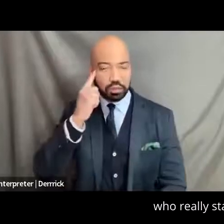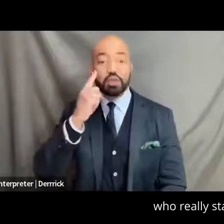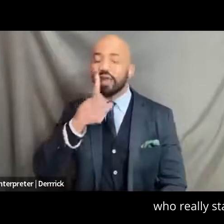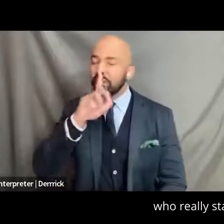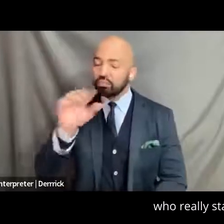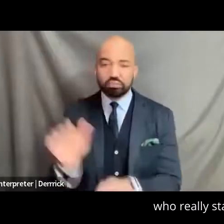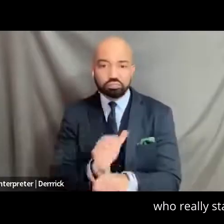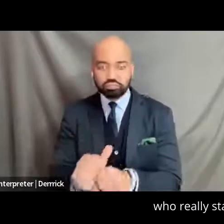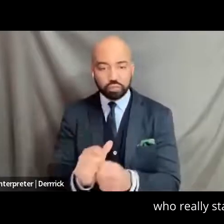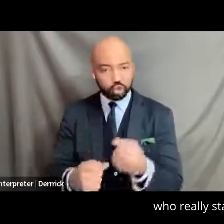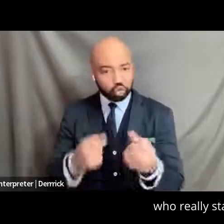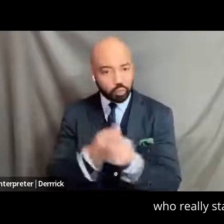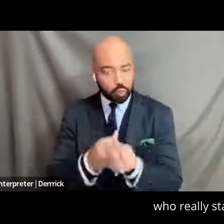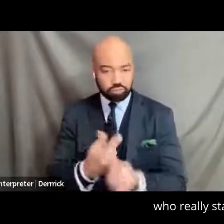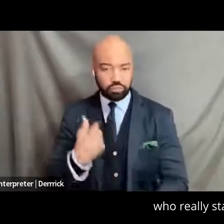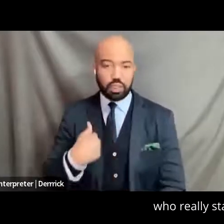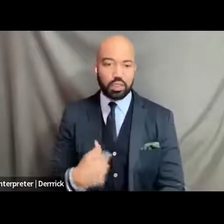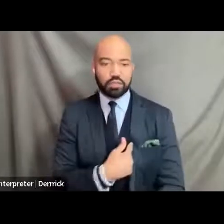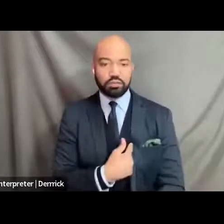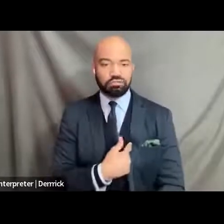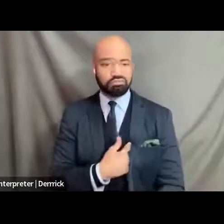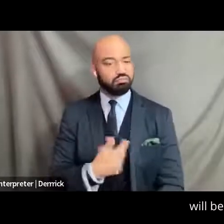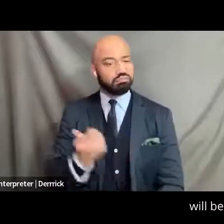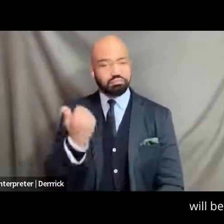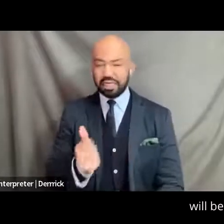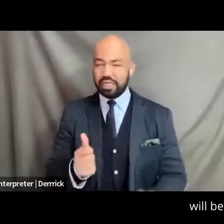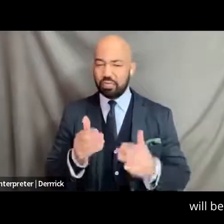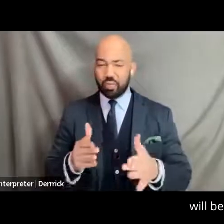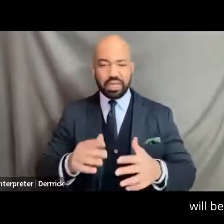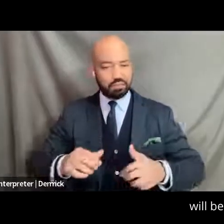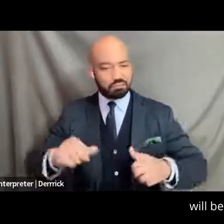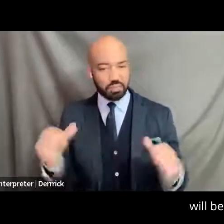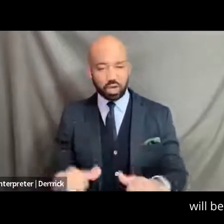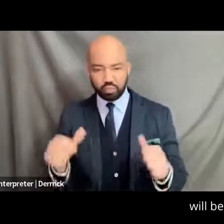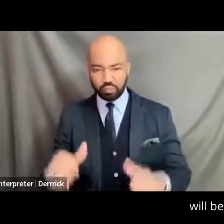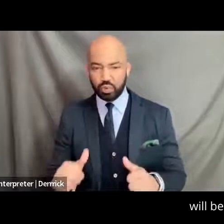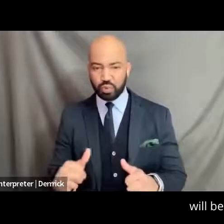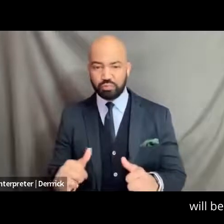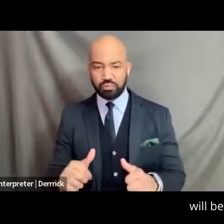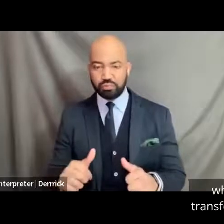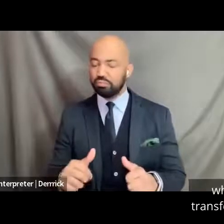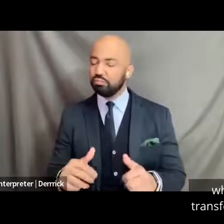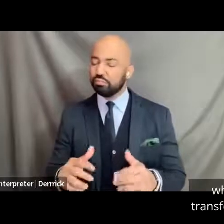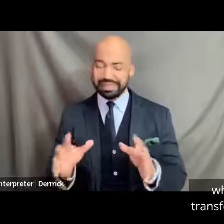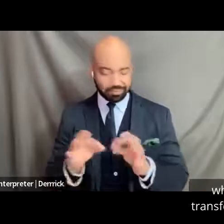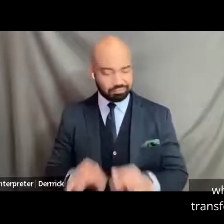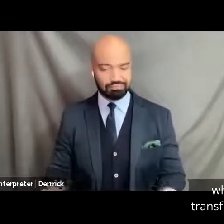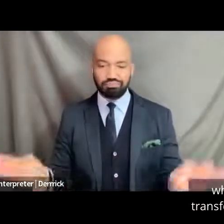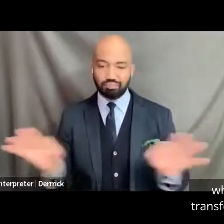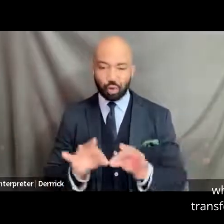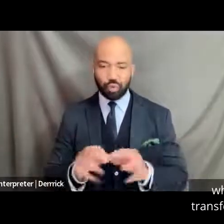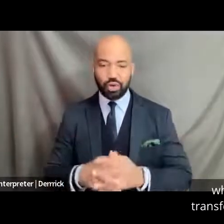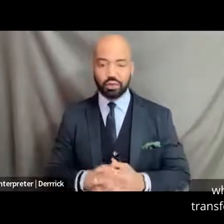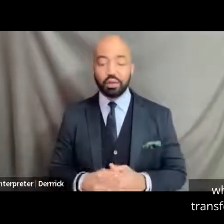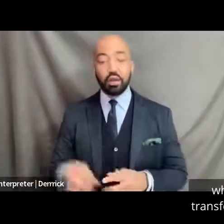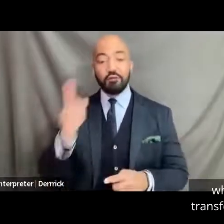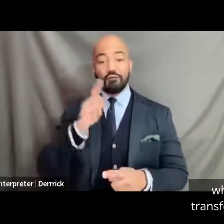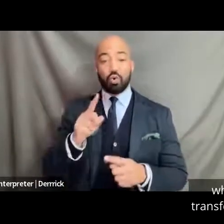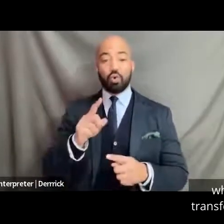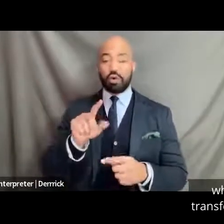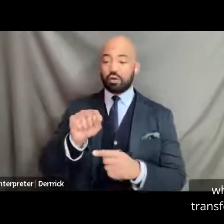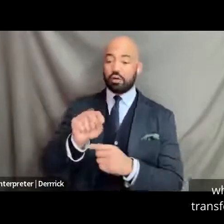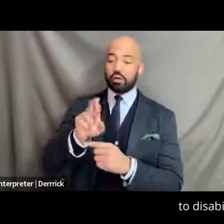with us to any capacity will be absolutely important when we talk about transformative